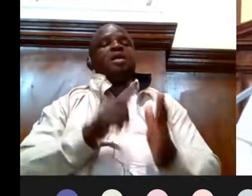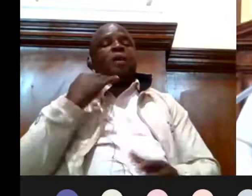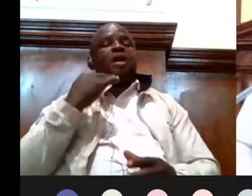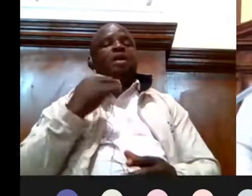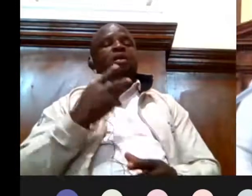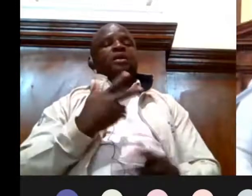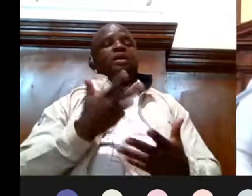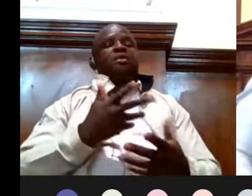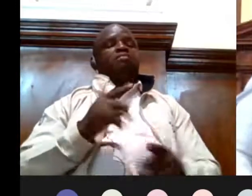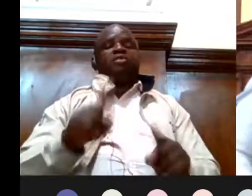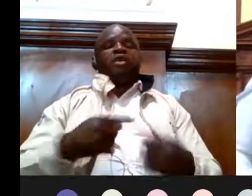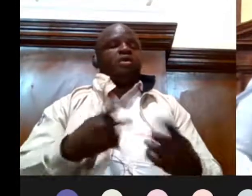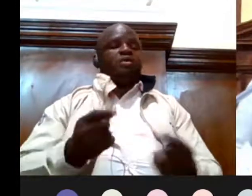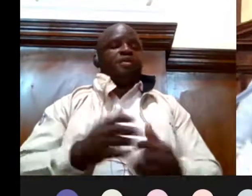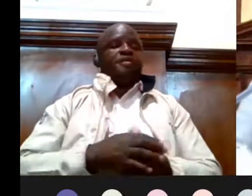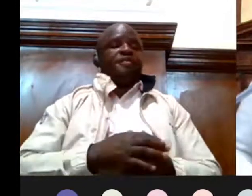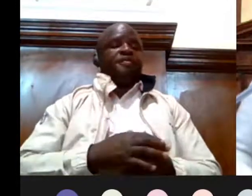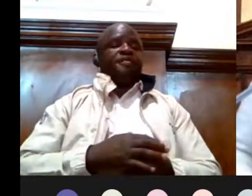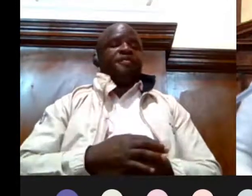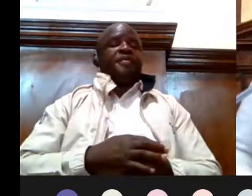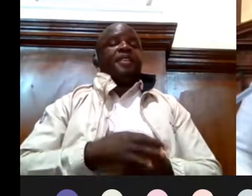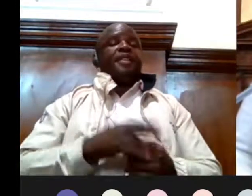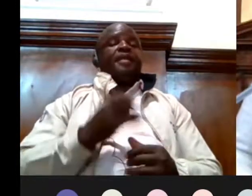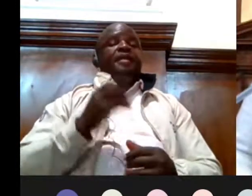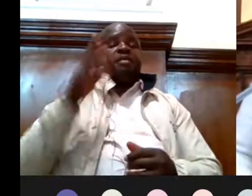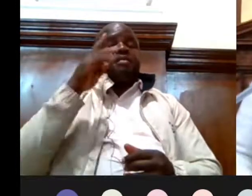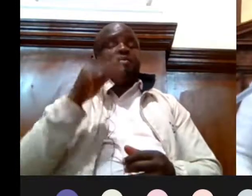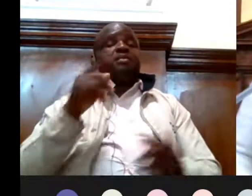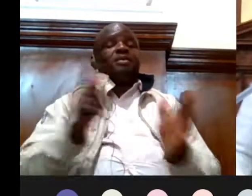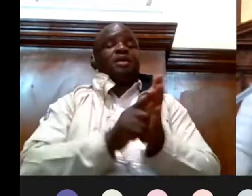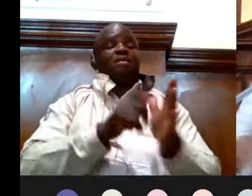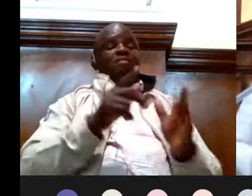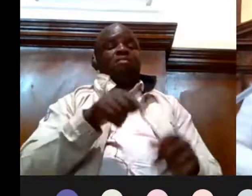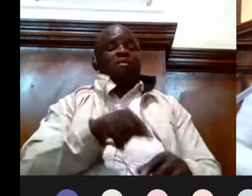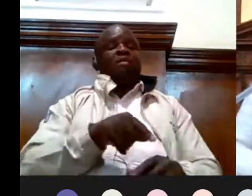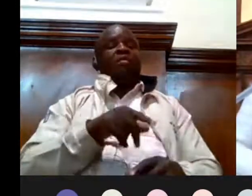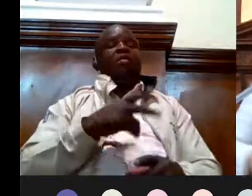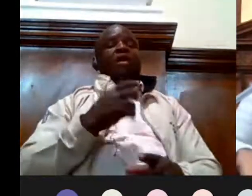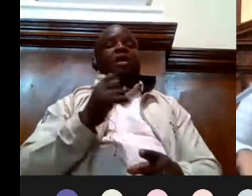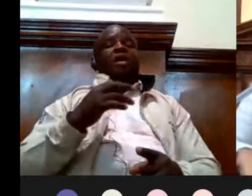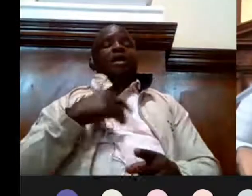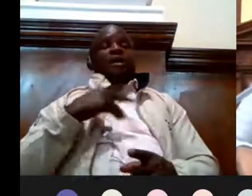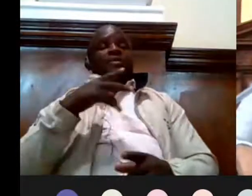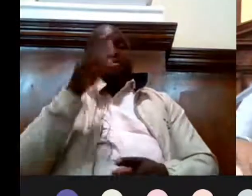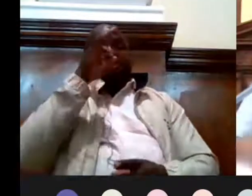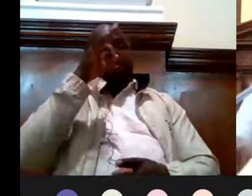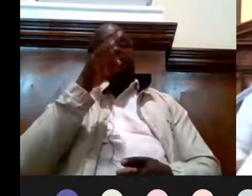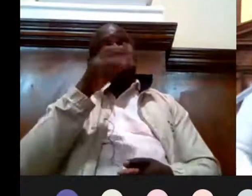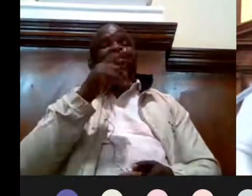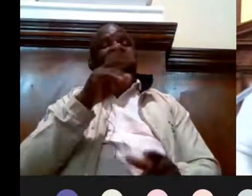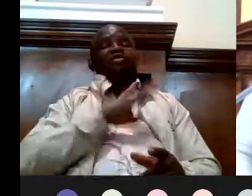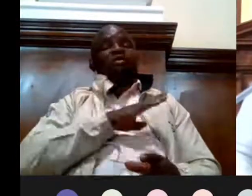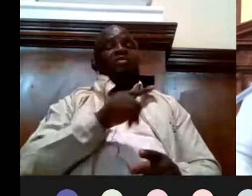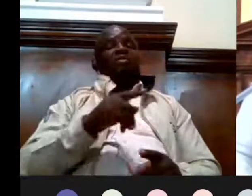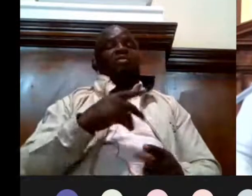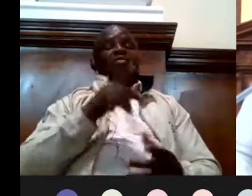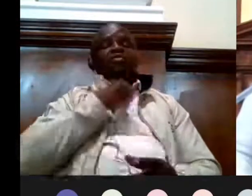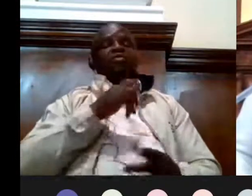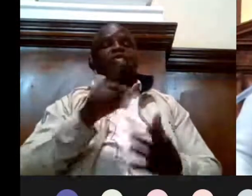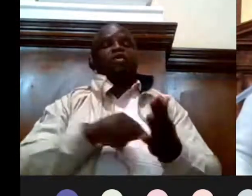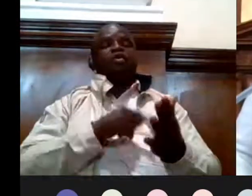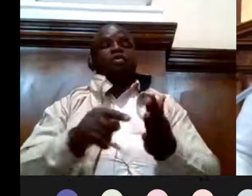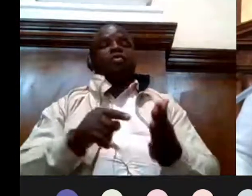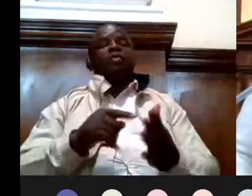Kwasha, Ayense Gilonto. When very same law enforcement agents are using to fight izinto